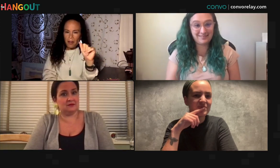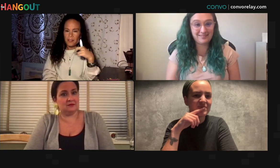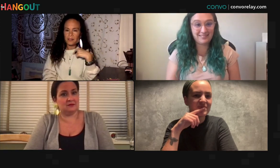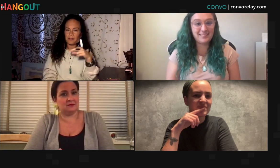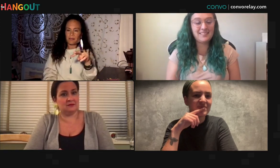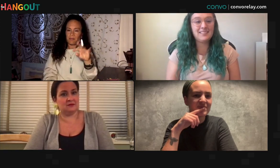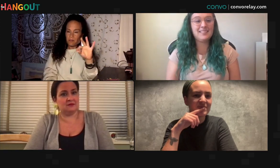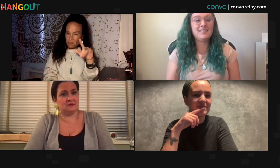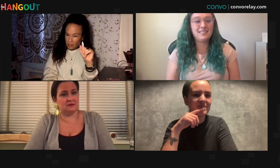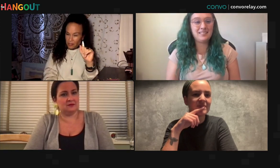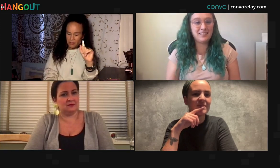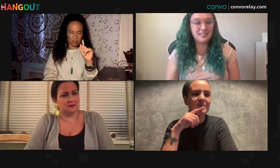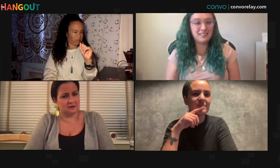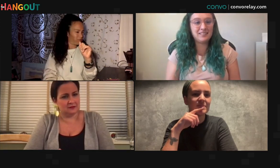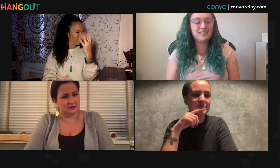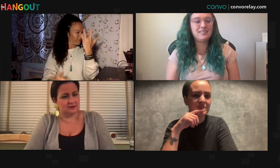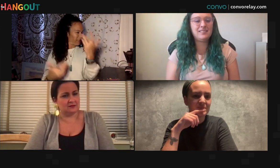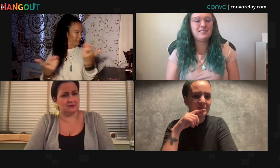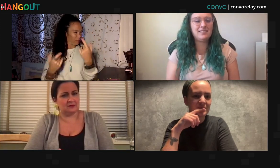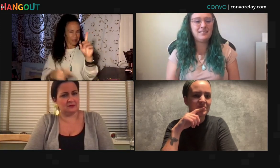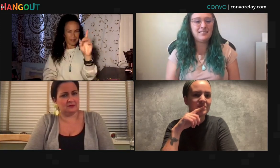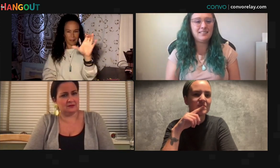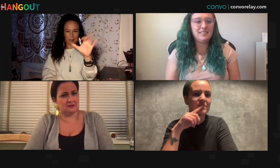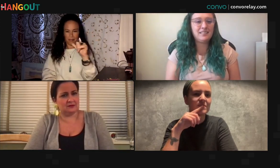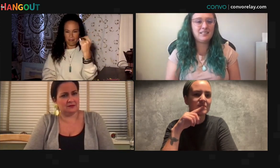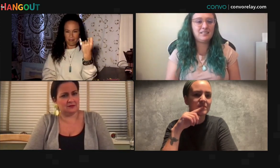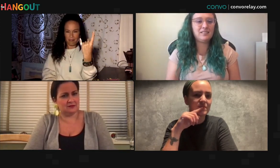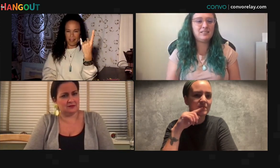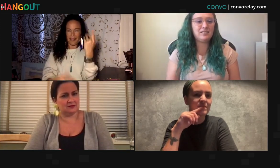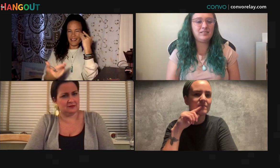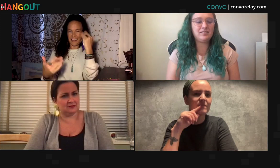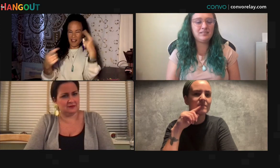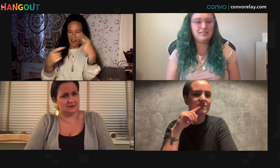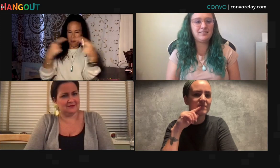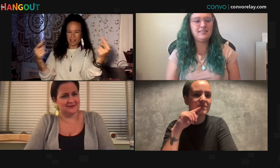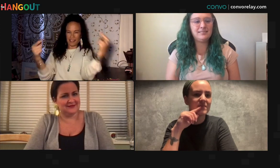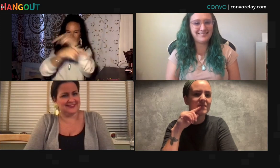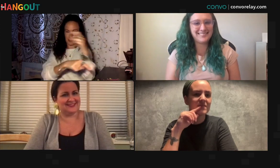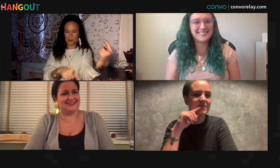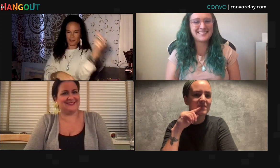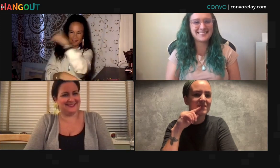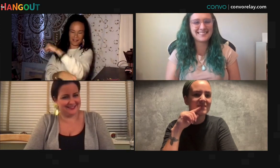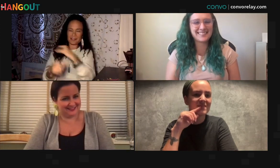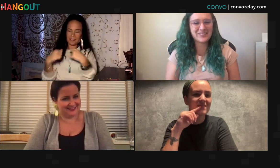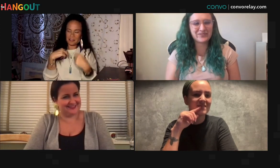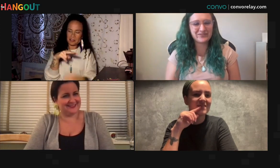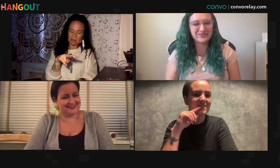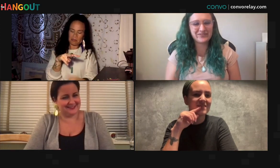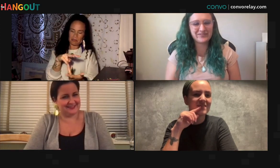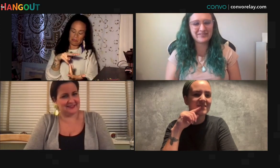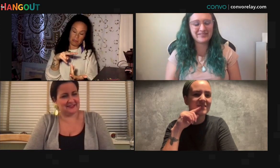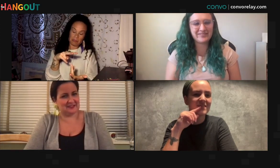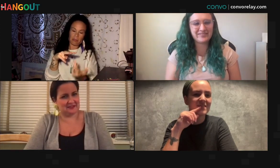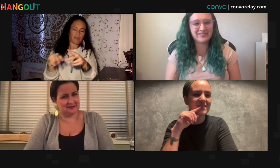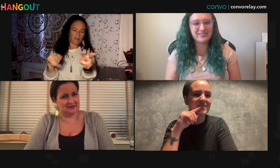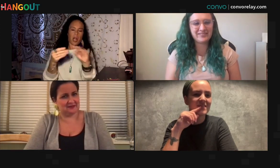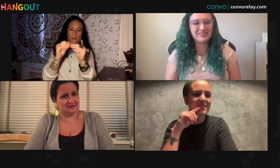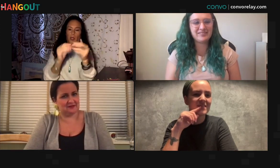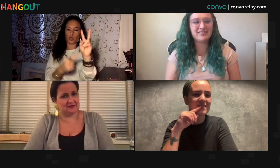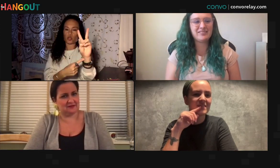zone. I saw the license plate and it was a Florida plate. And I thought, well, what's a Florida vehicle doing here in December? They should be down